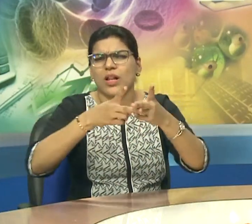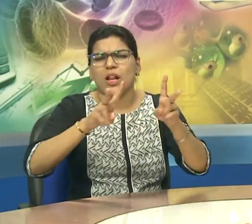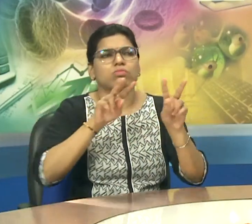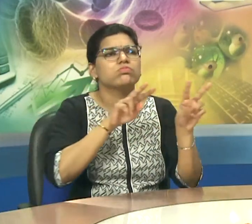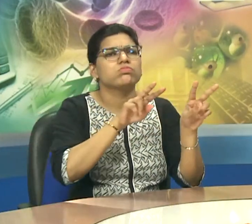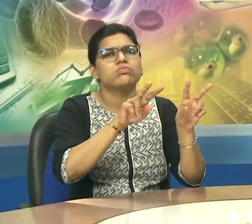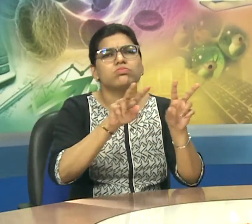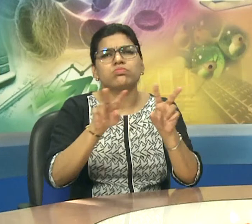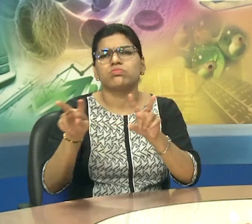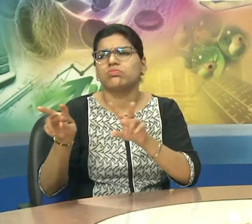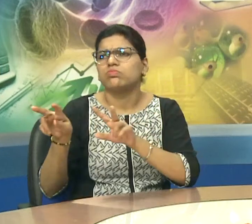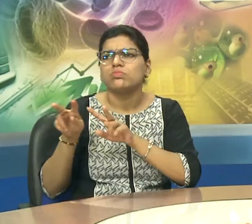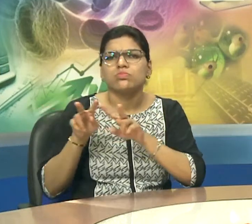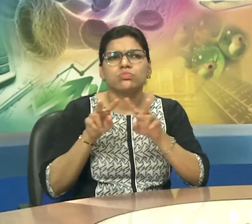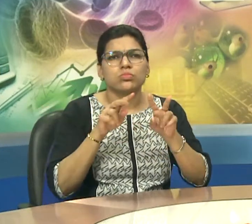it is just like naturally you